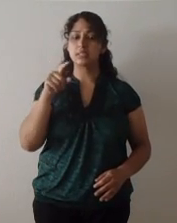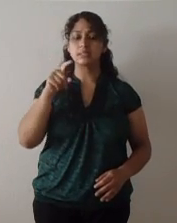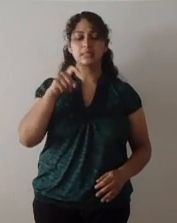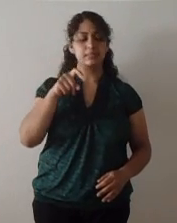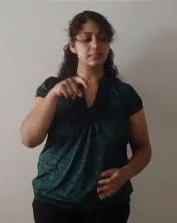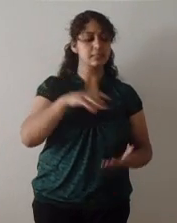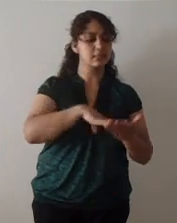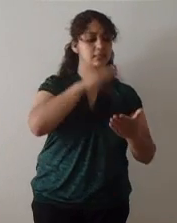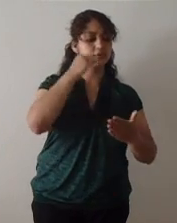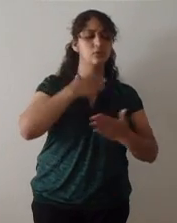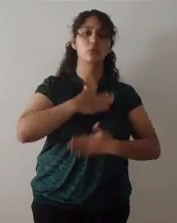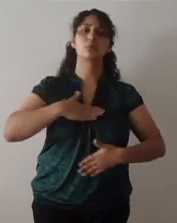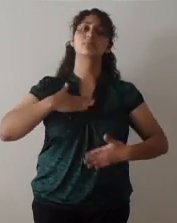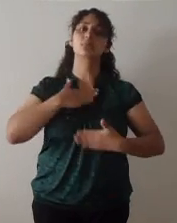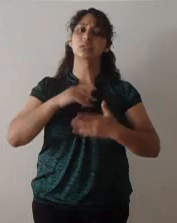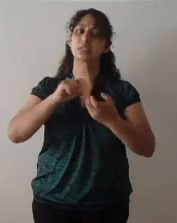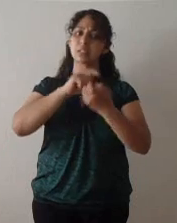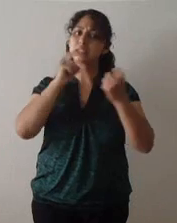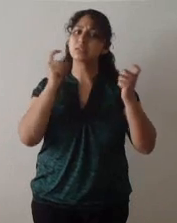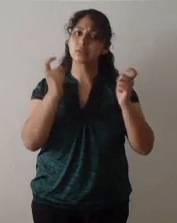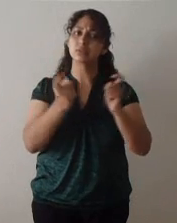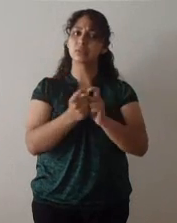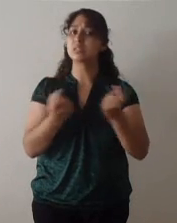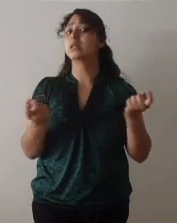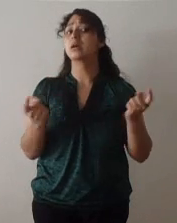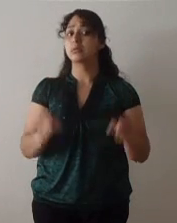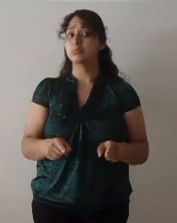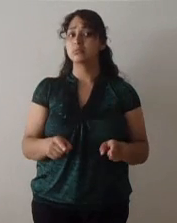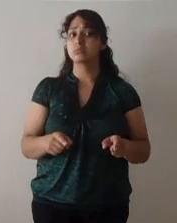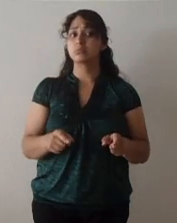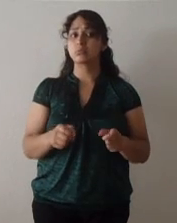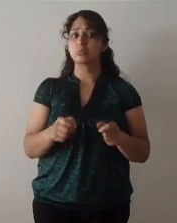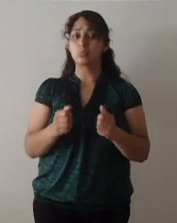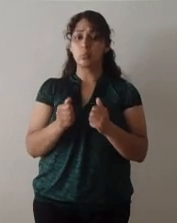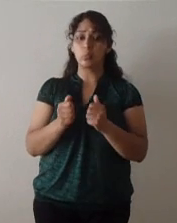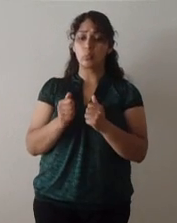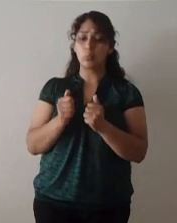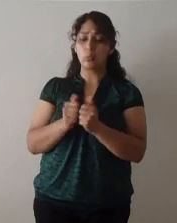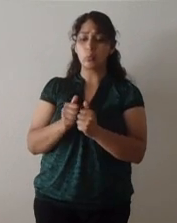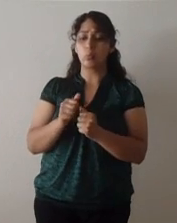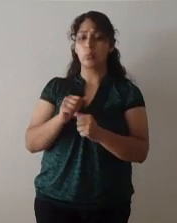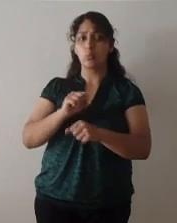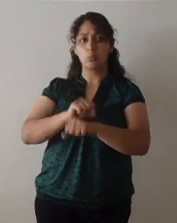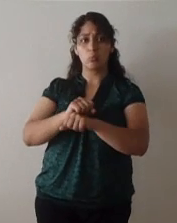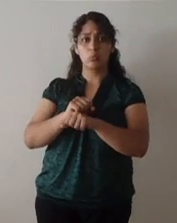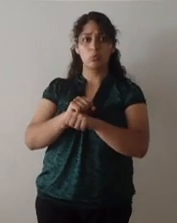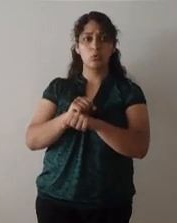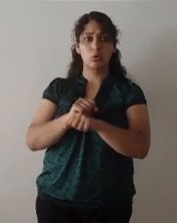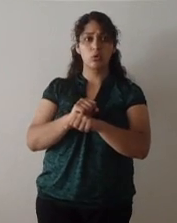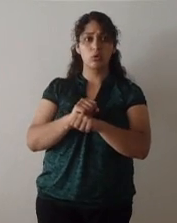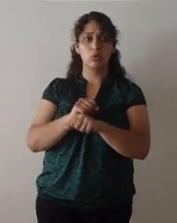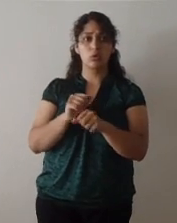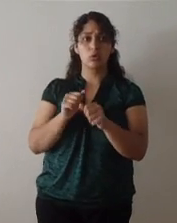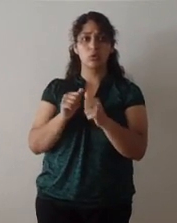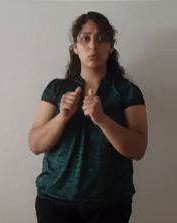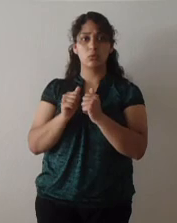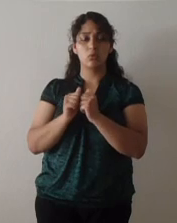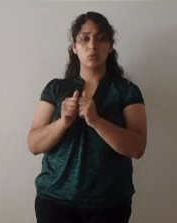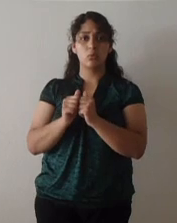group is probably an interpreter who is experienced with this particular age group. Interpreters who have no experience, either